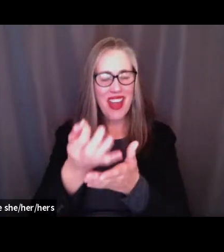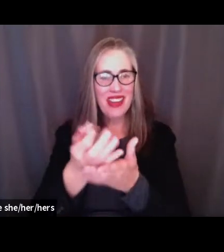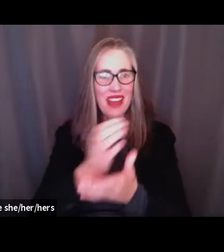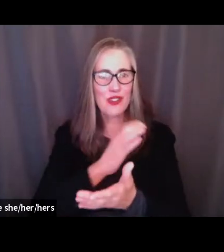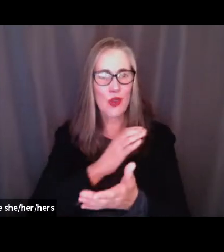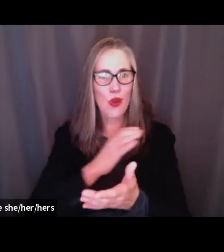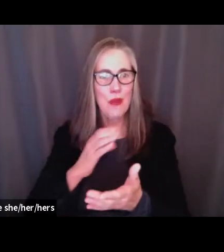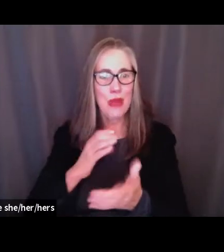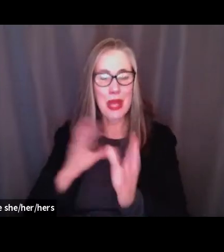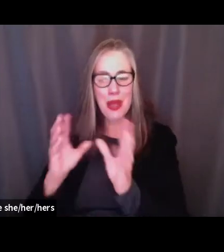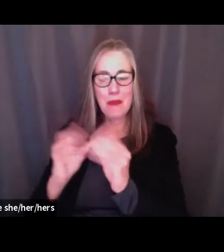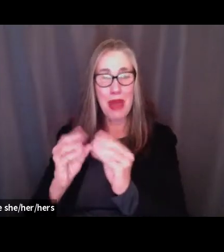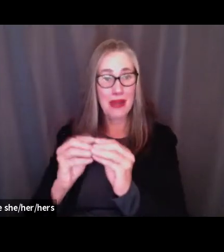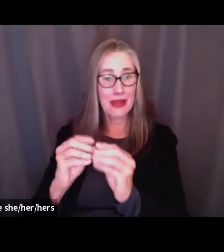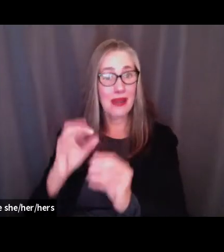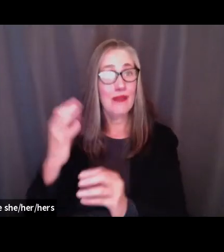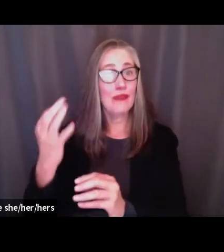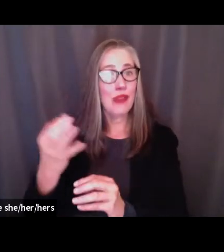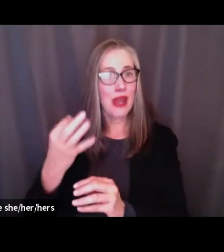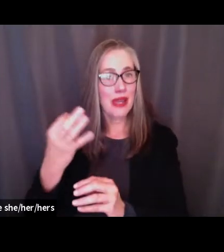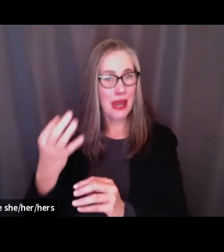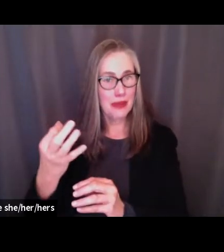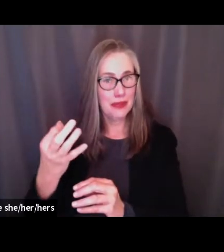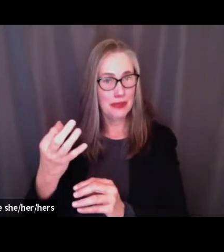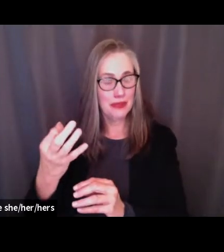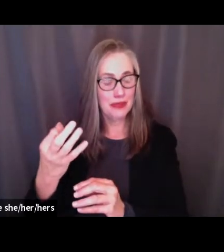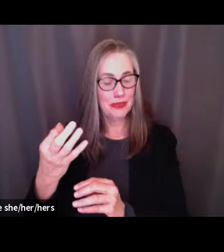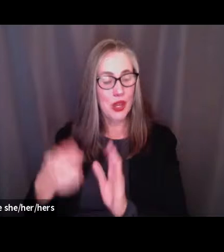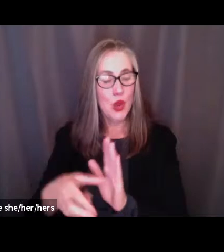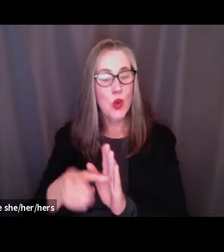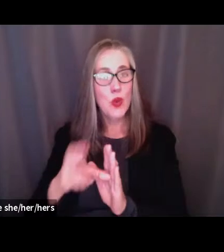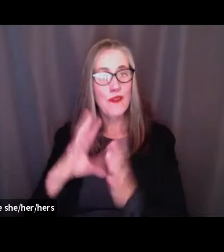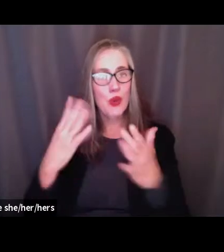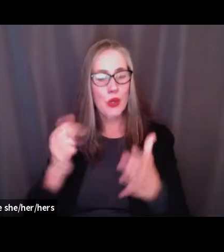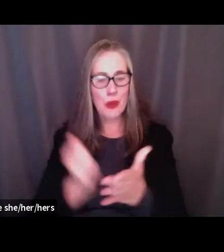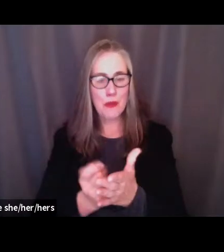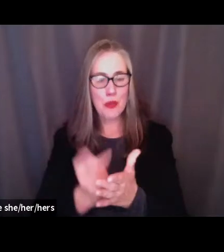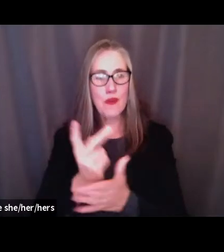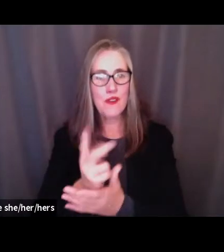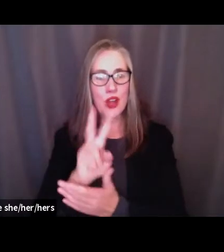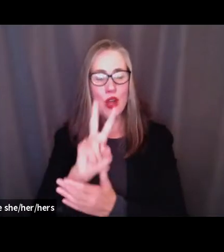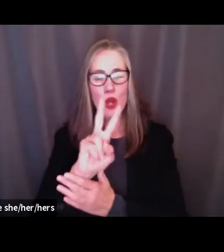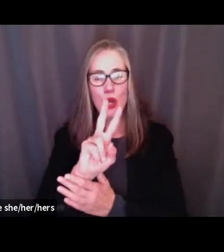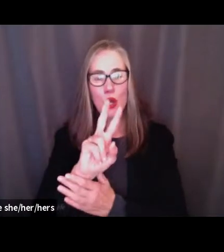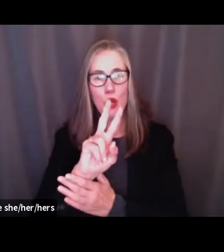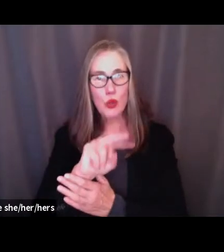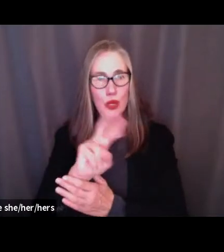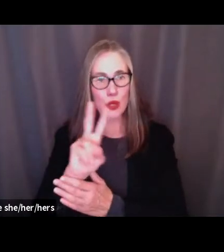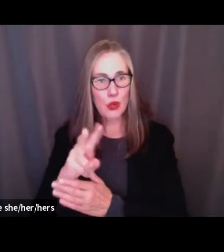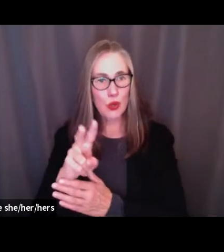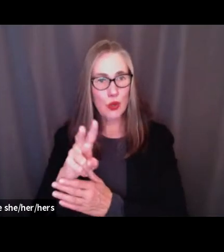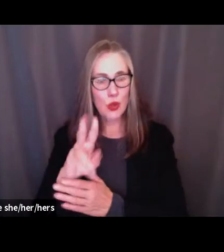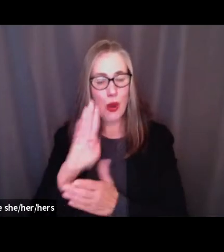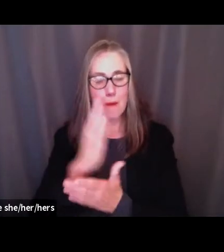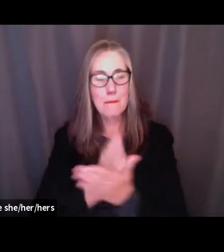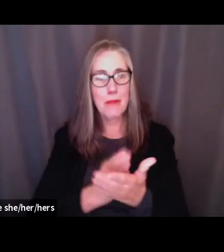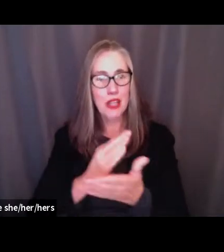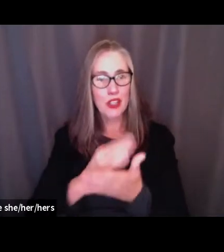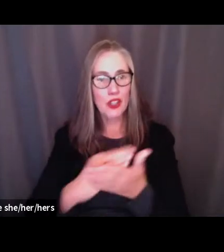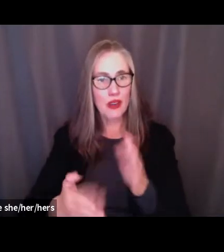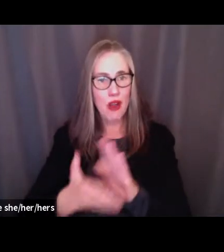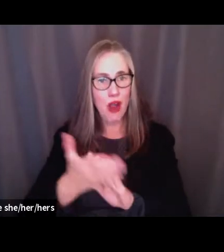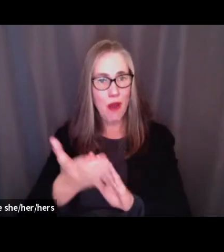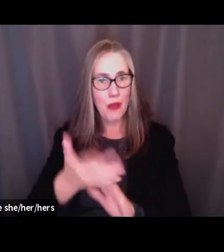committee met on Friday, where we reviewed and approved the 22 operating budget for our